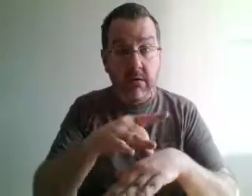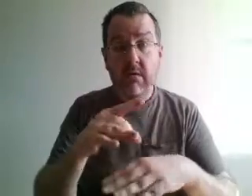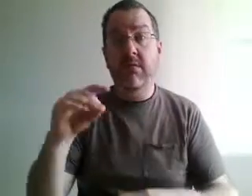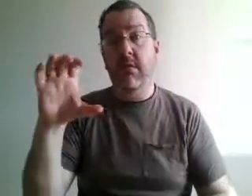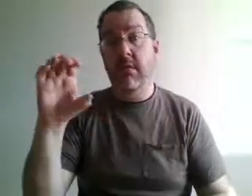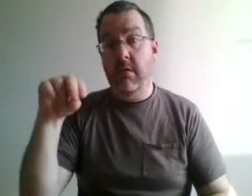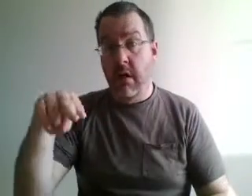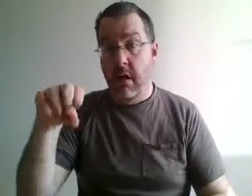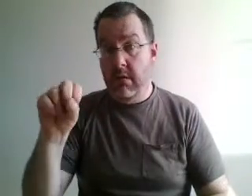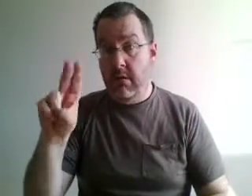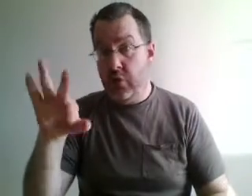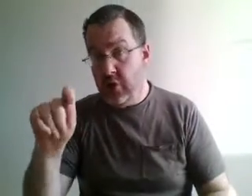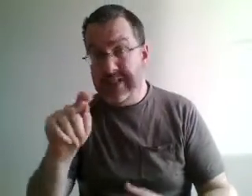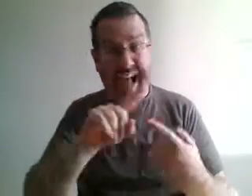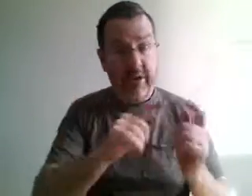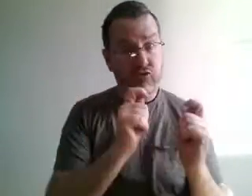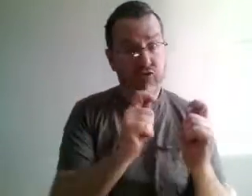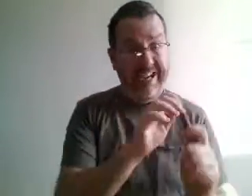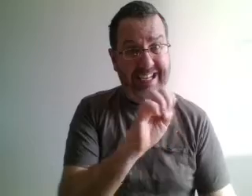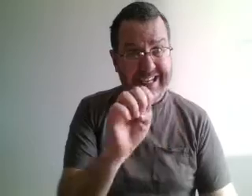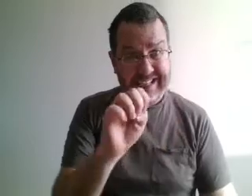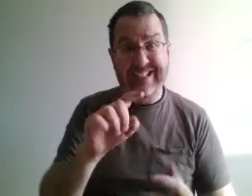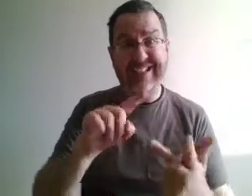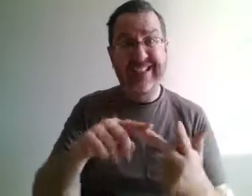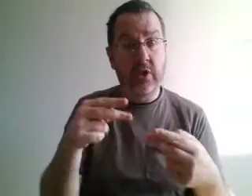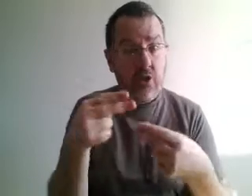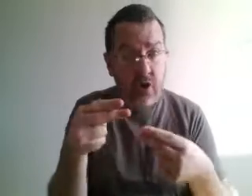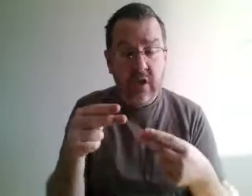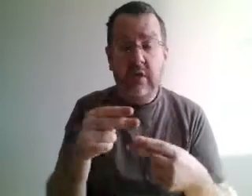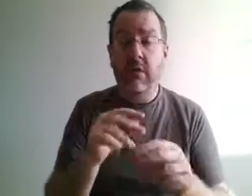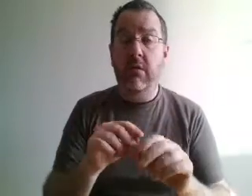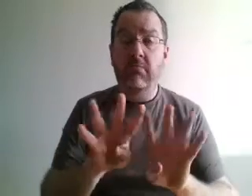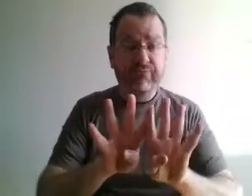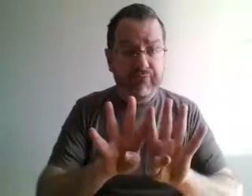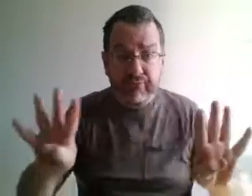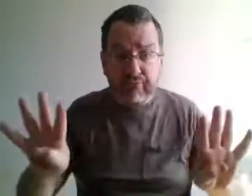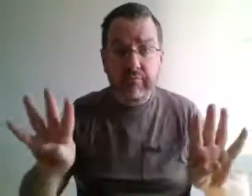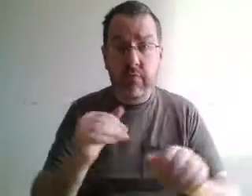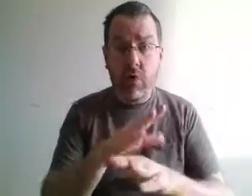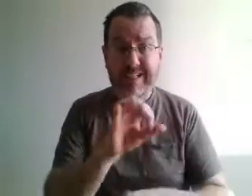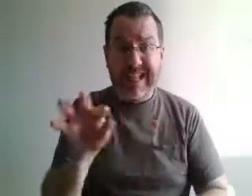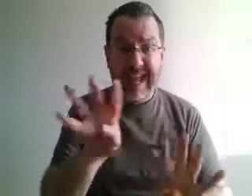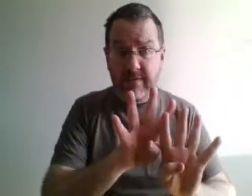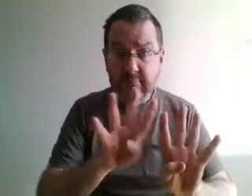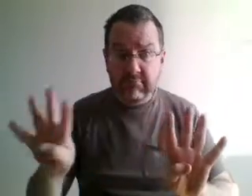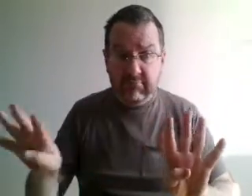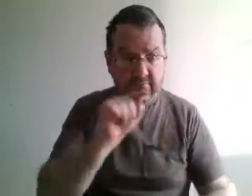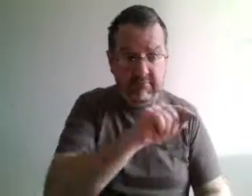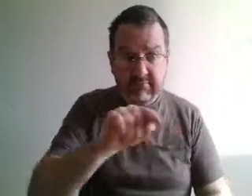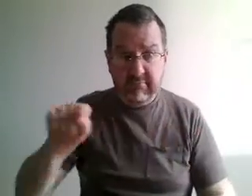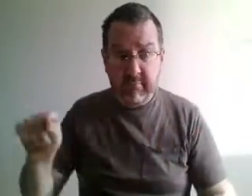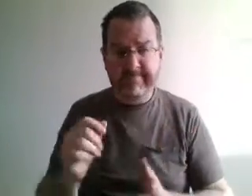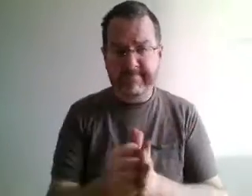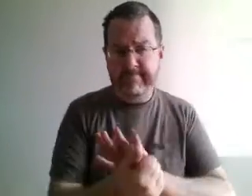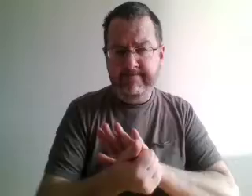trainees, are along with our nursing colleagues, are skilled in ensuring that they